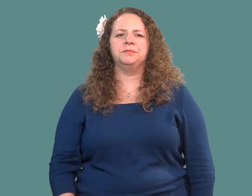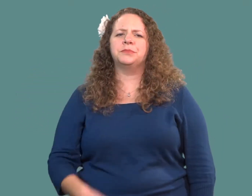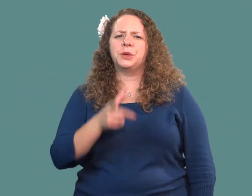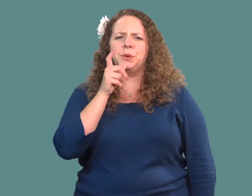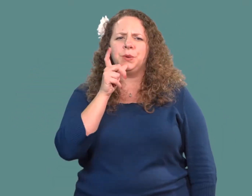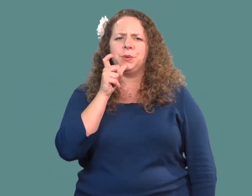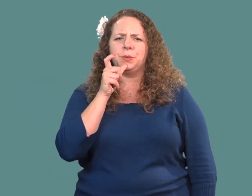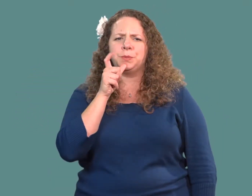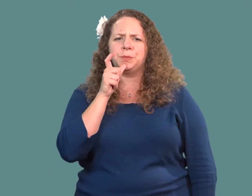Who,